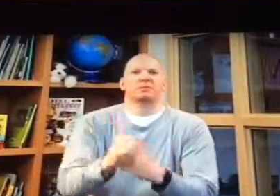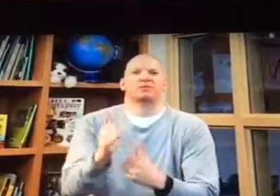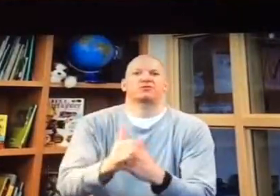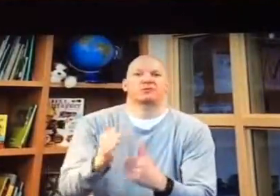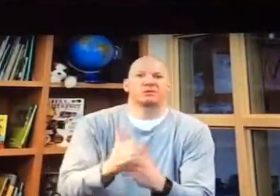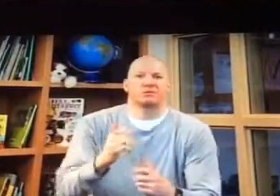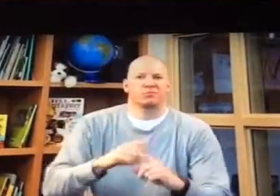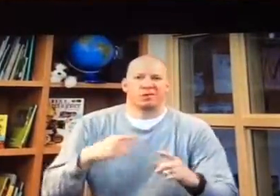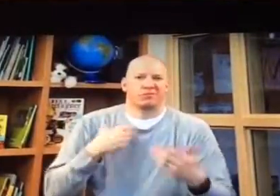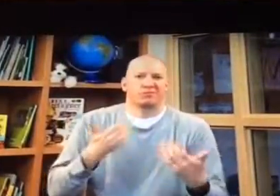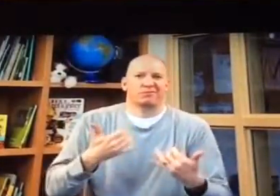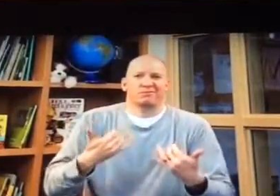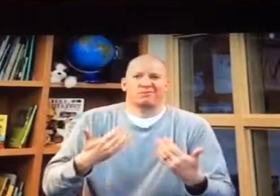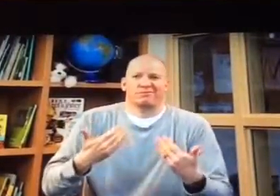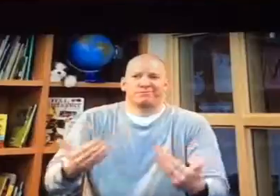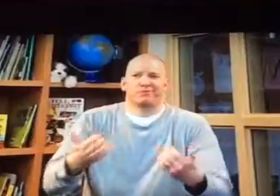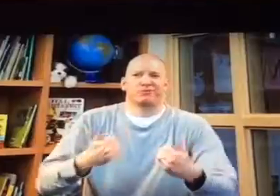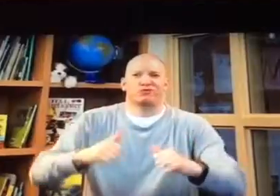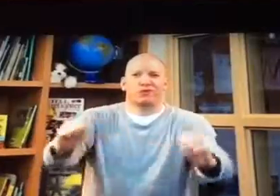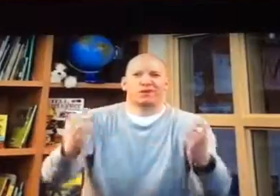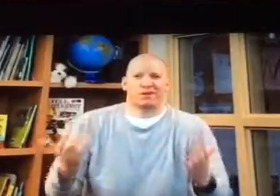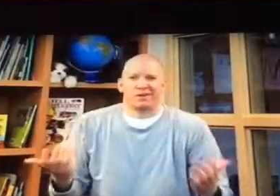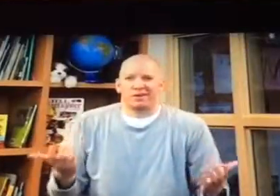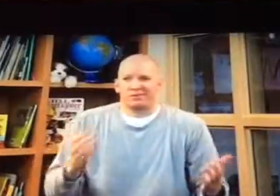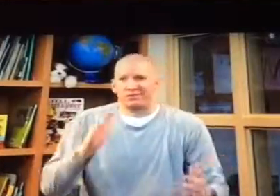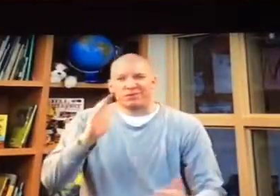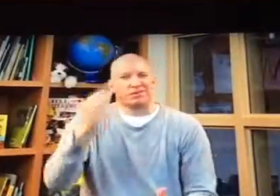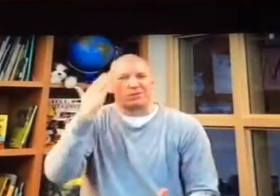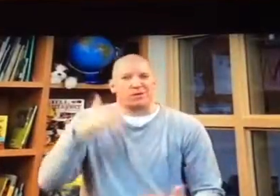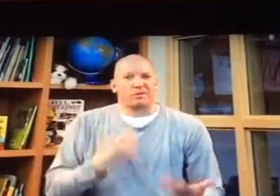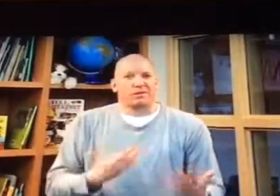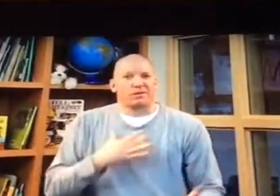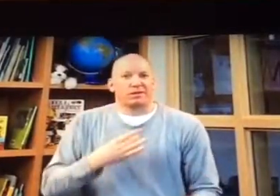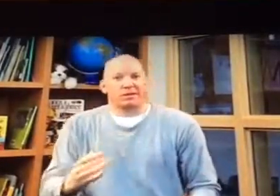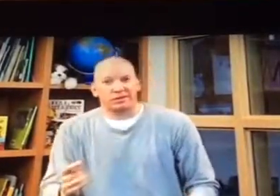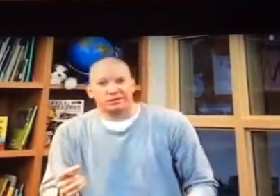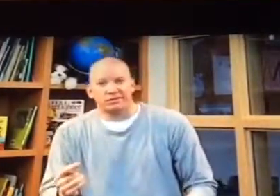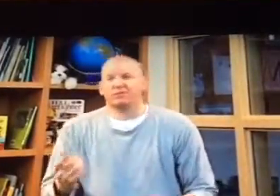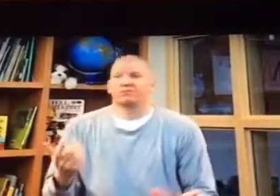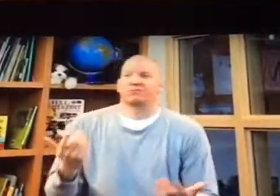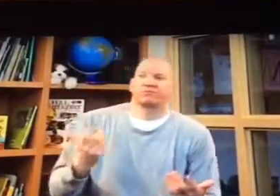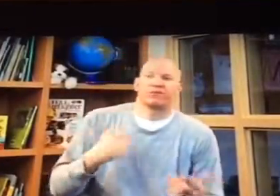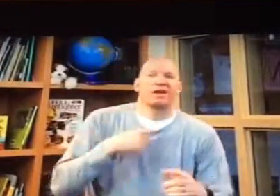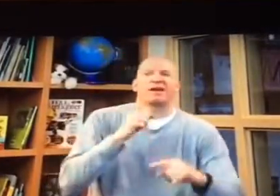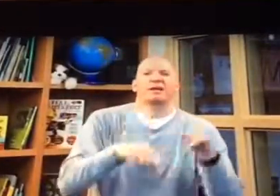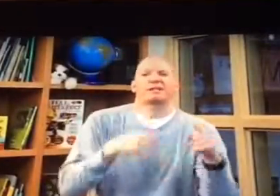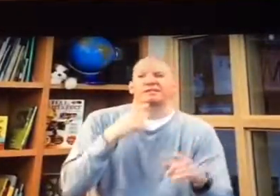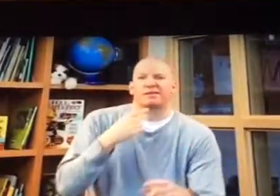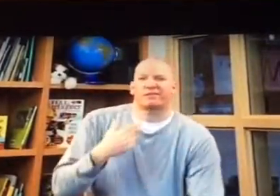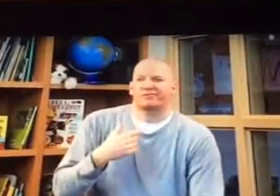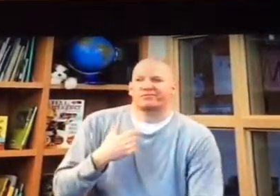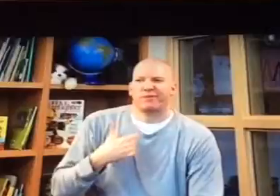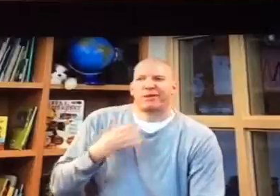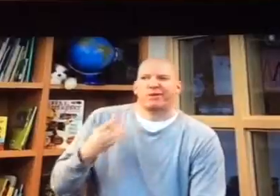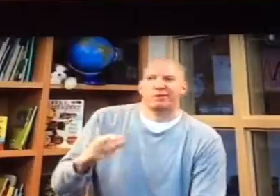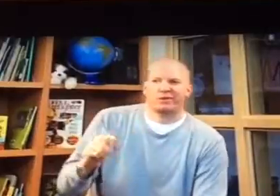in the real world with, there's dangers and everything, but go ahead and try it. You'll never know if you like it or if you don't, and you